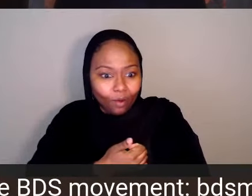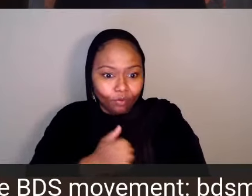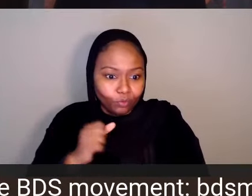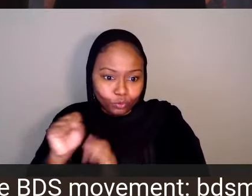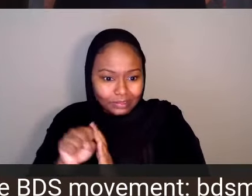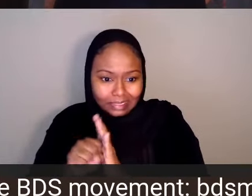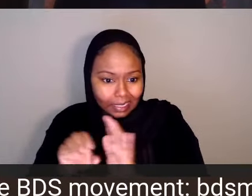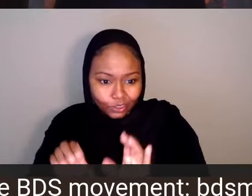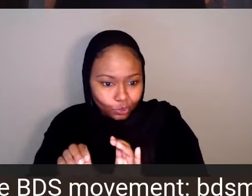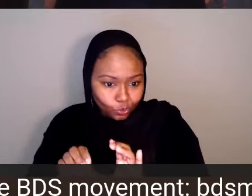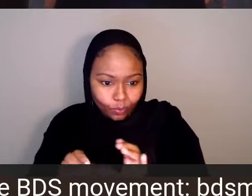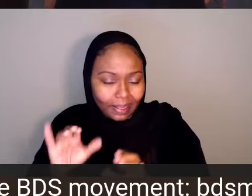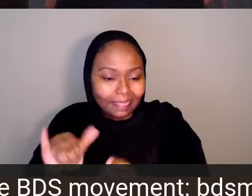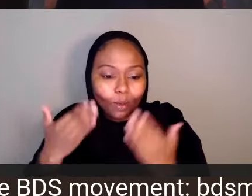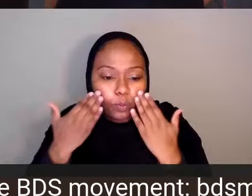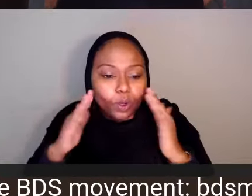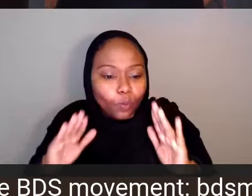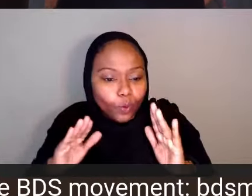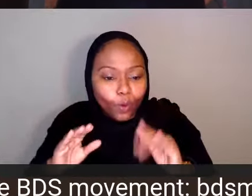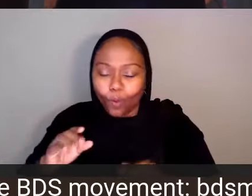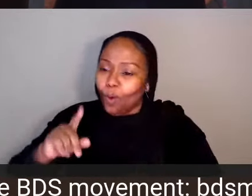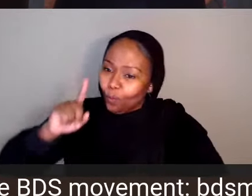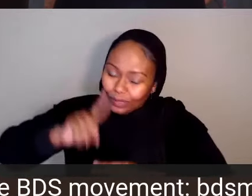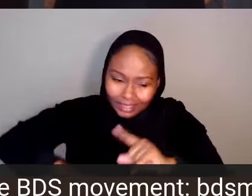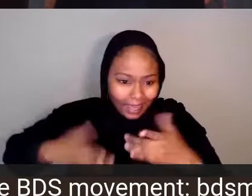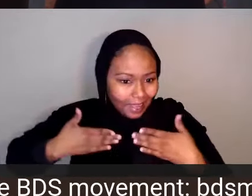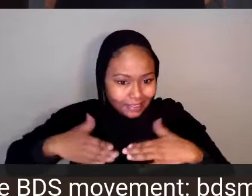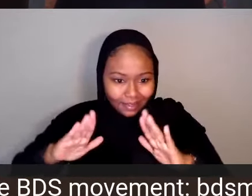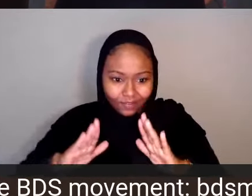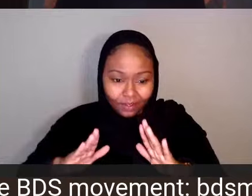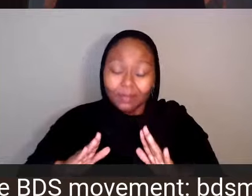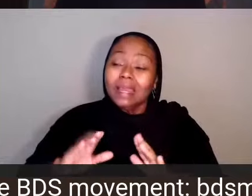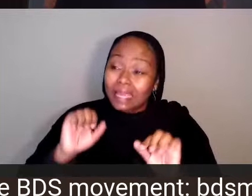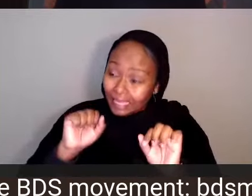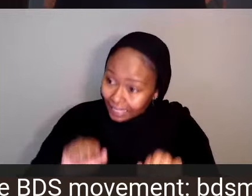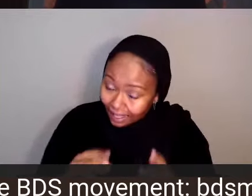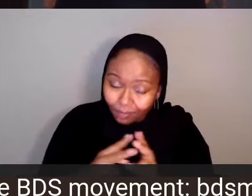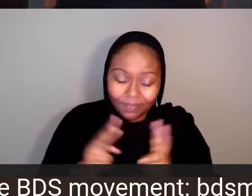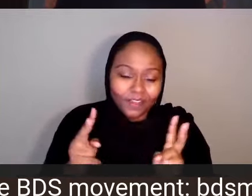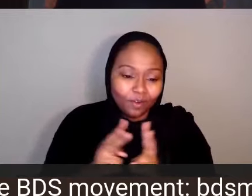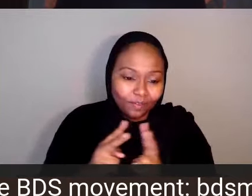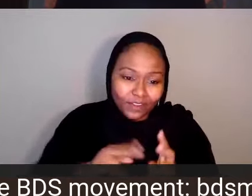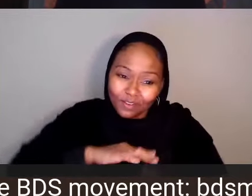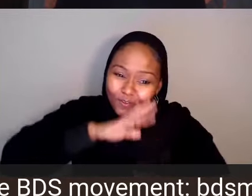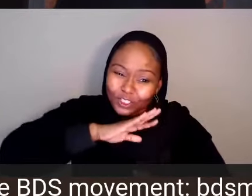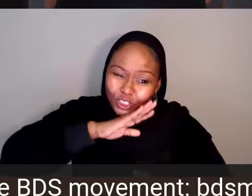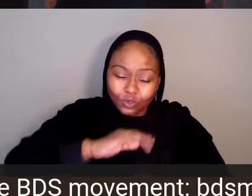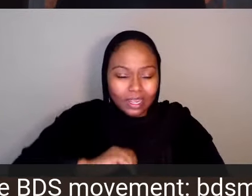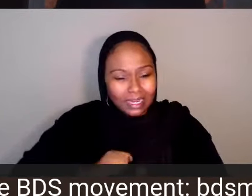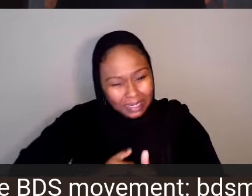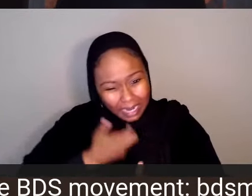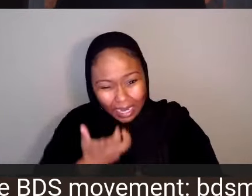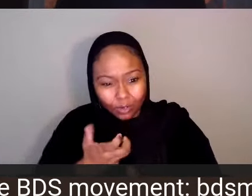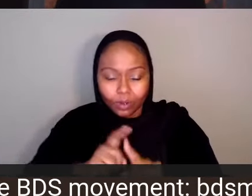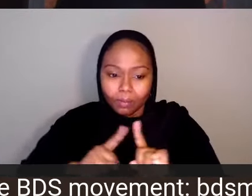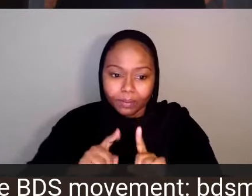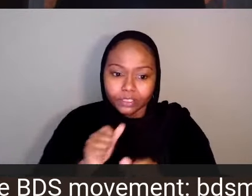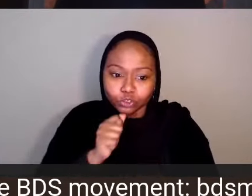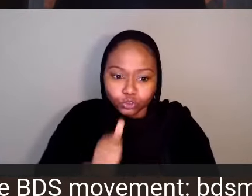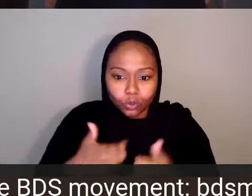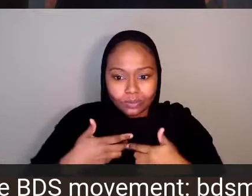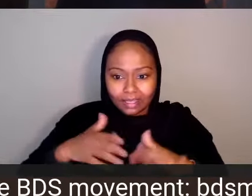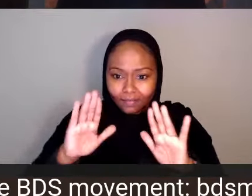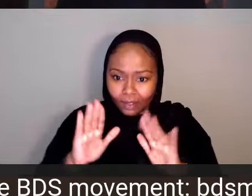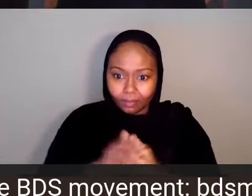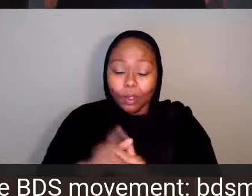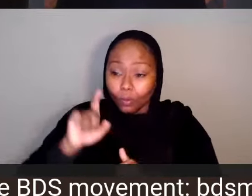So we can't give up. We can be very frustrated. We can even be angry. But we can't give up, and we have to